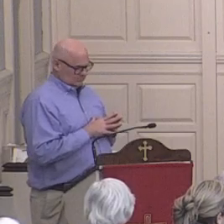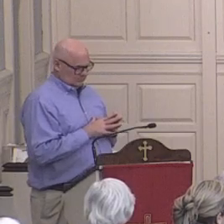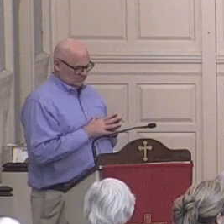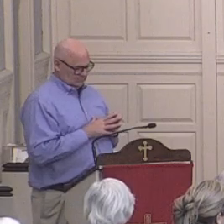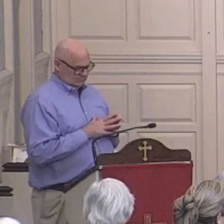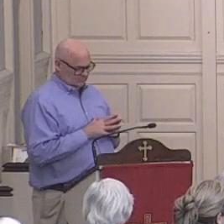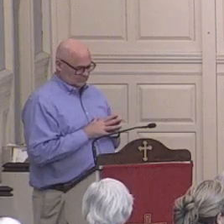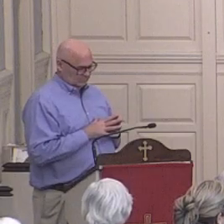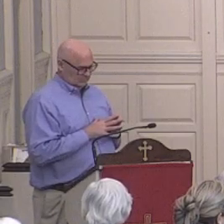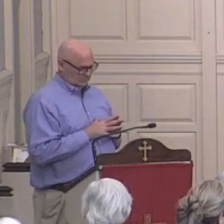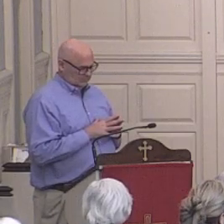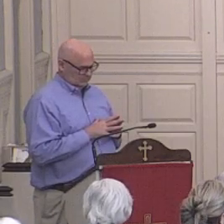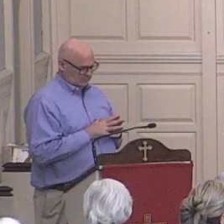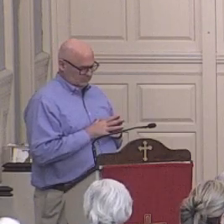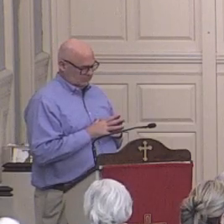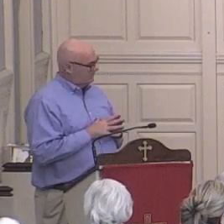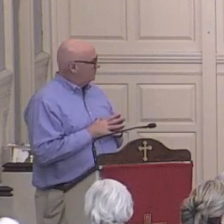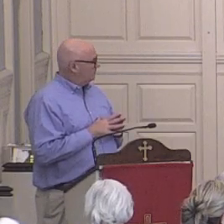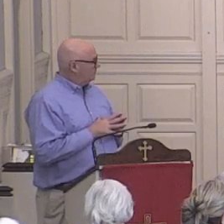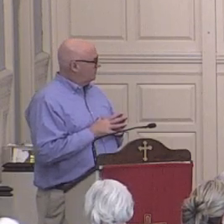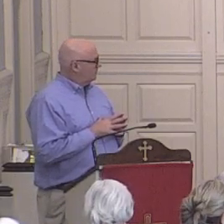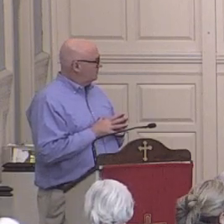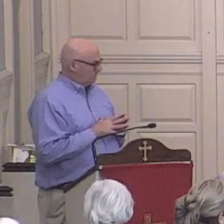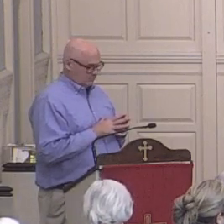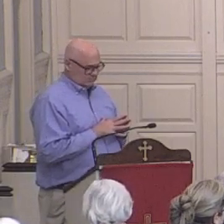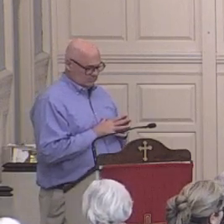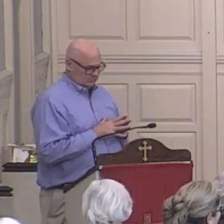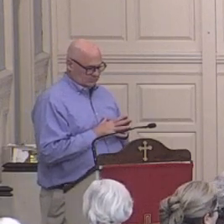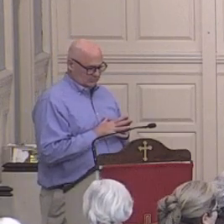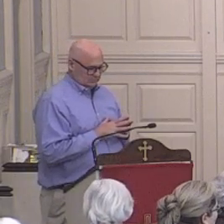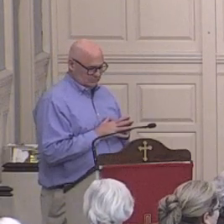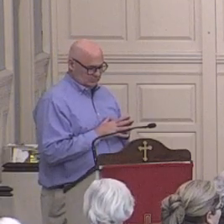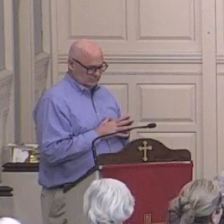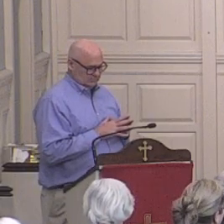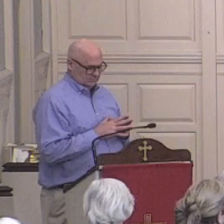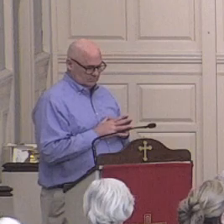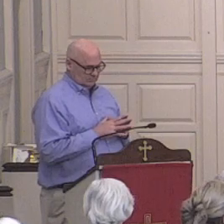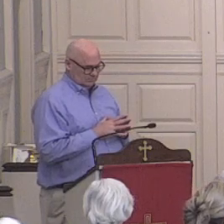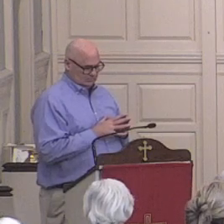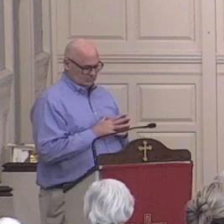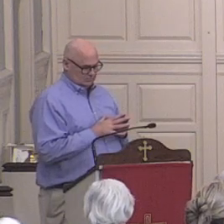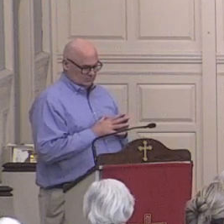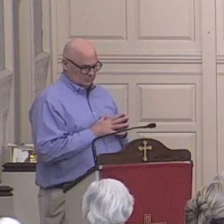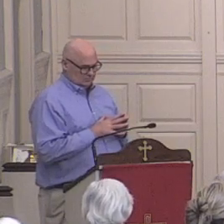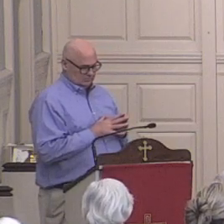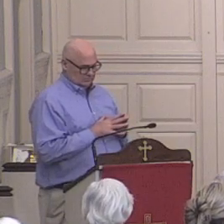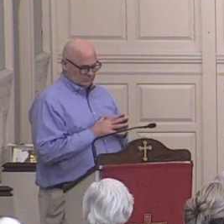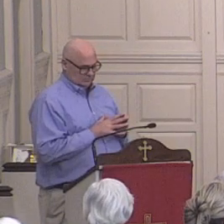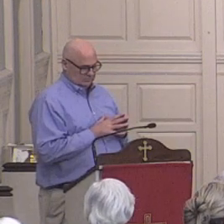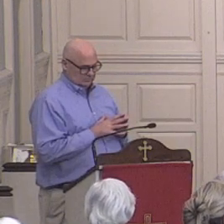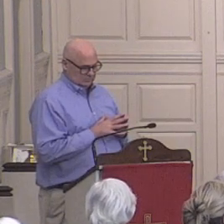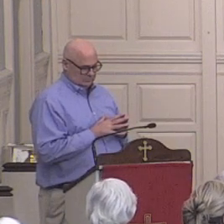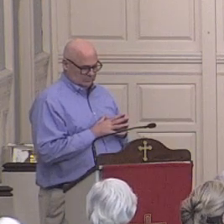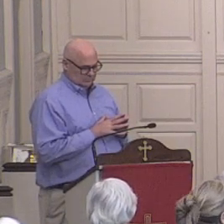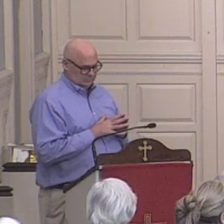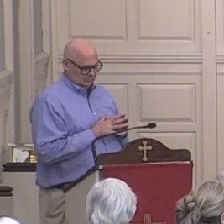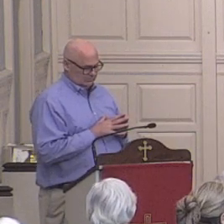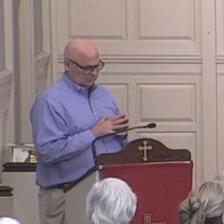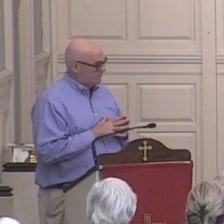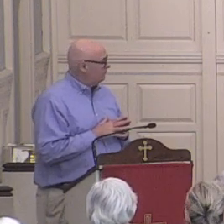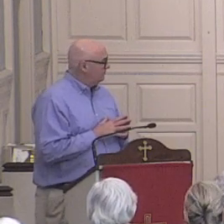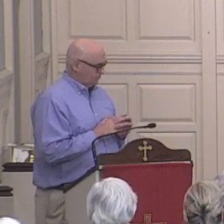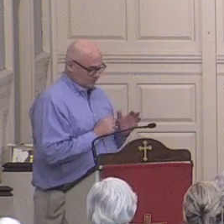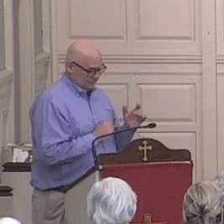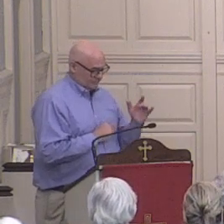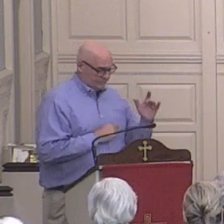of Man is to be handed over to sinners. Get up, let us go. See, my betrayer is at